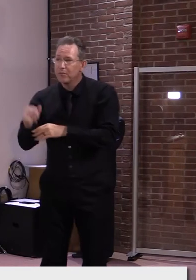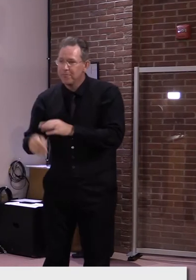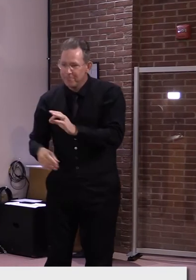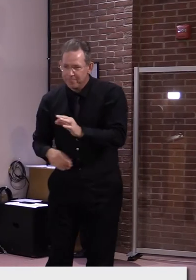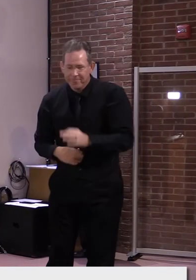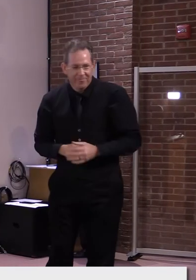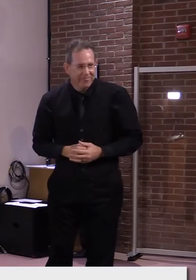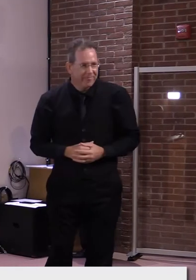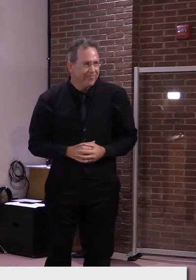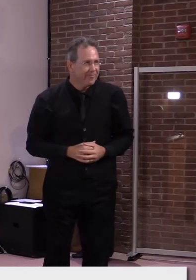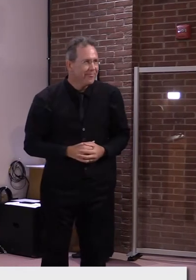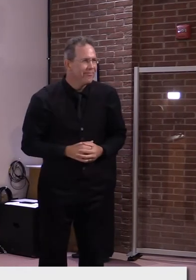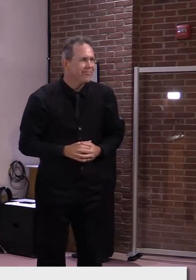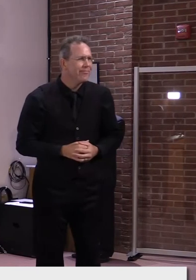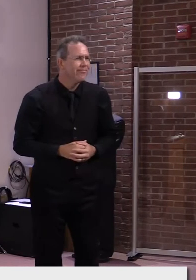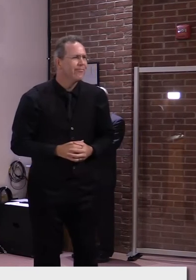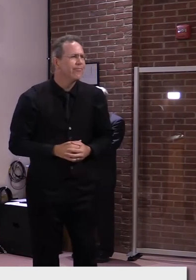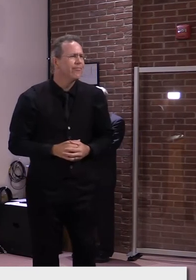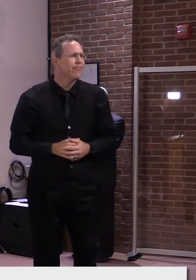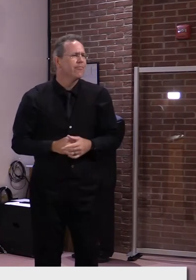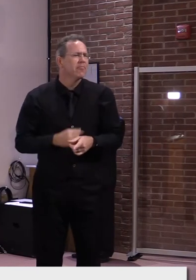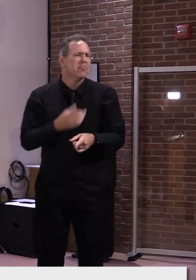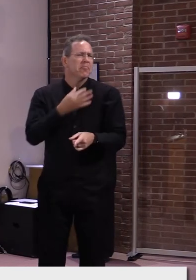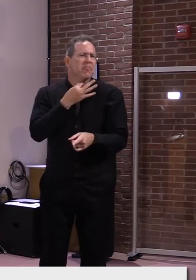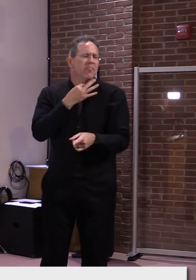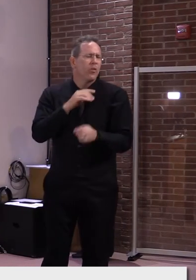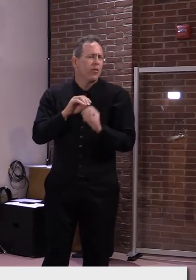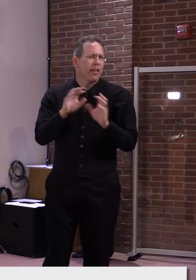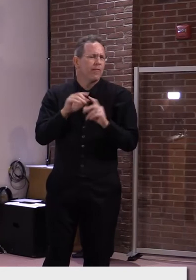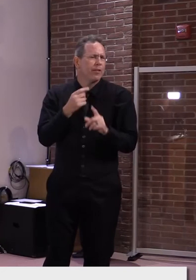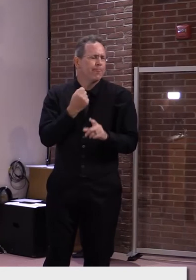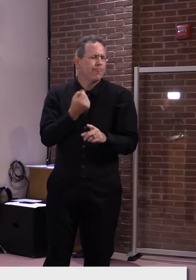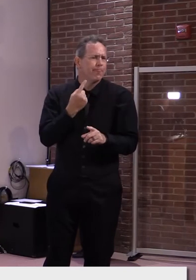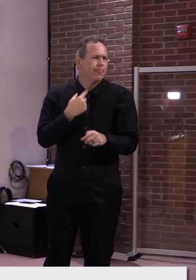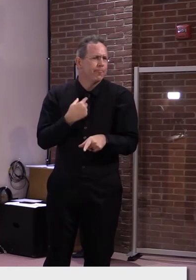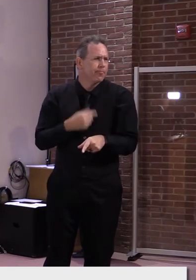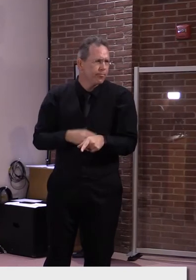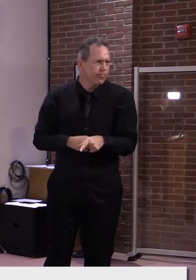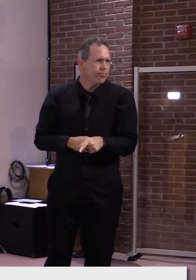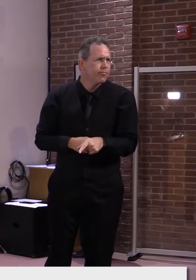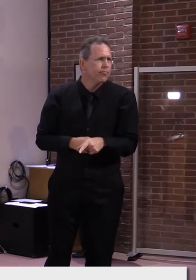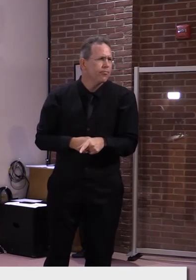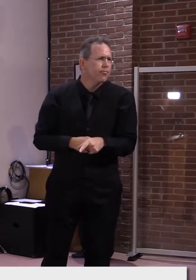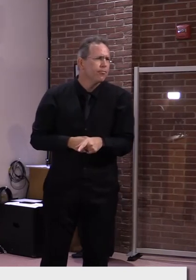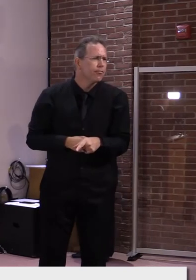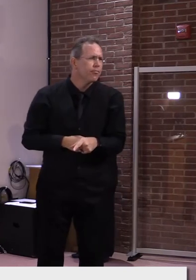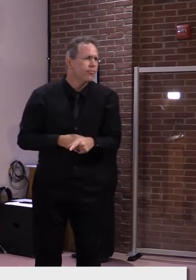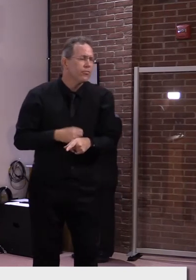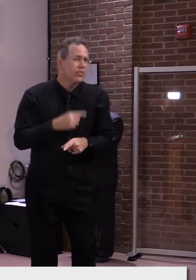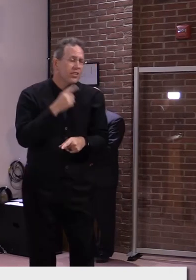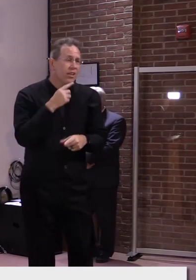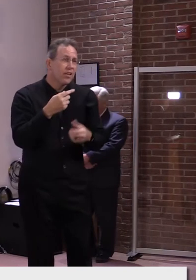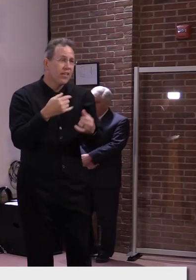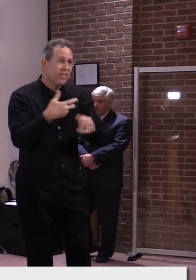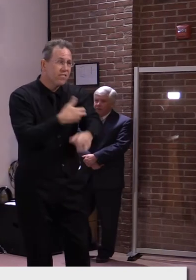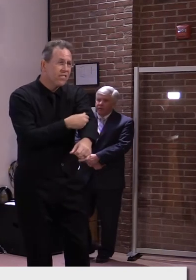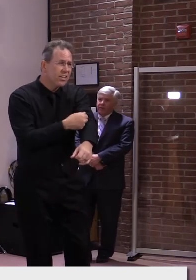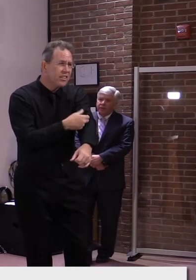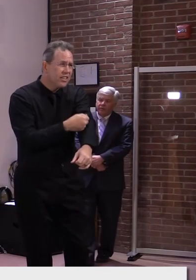last vaccine number that we have is 77.9%, and that's through Friday,